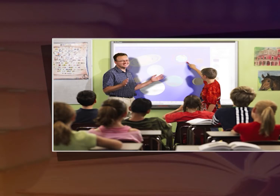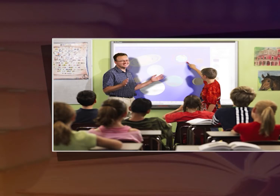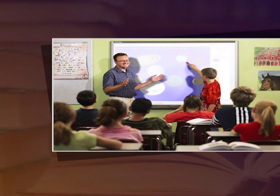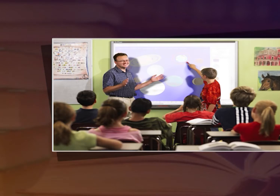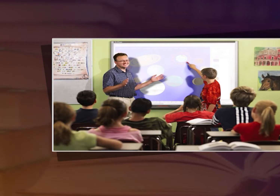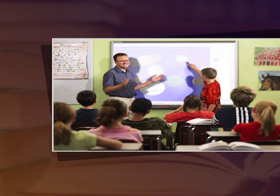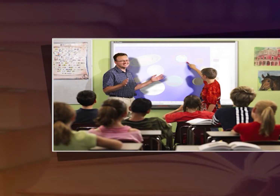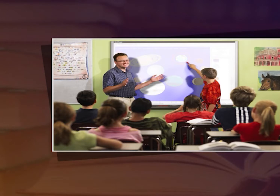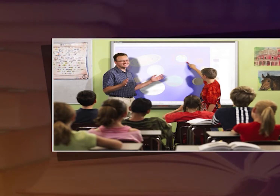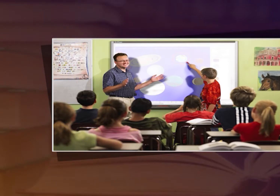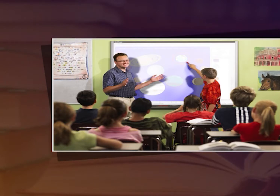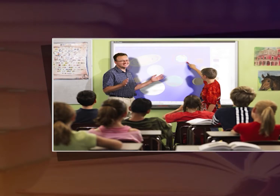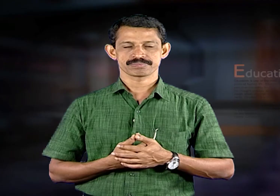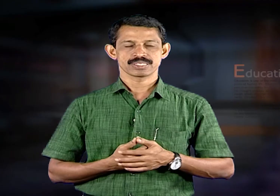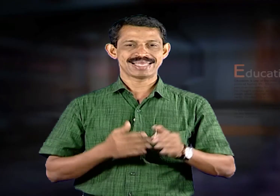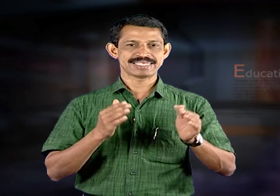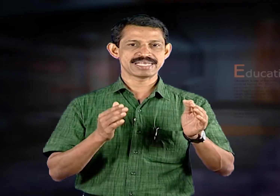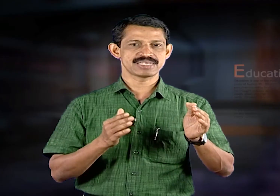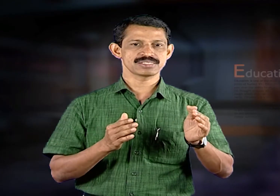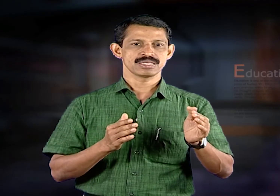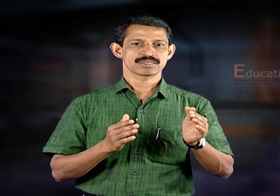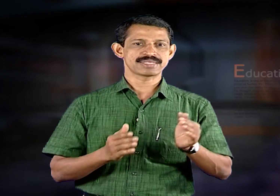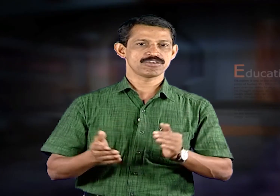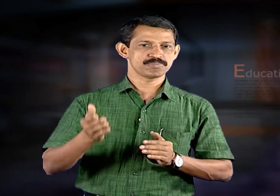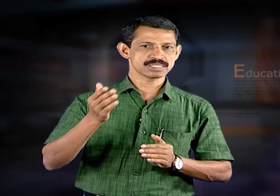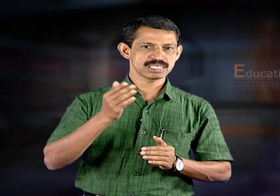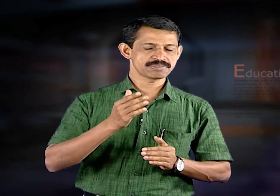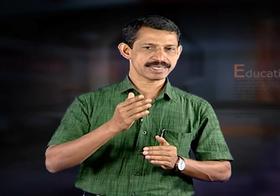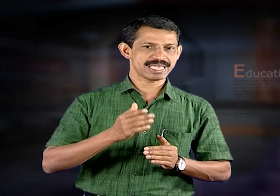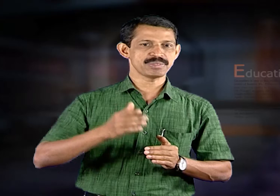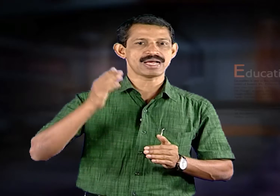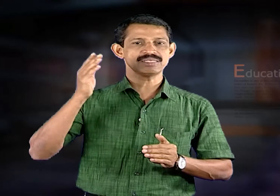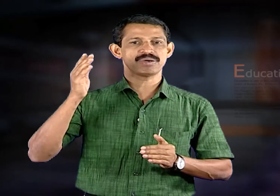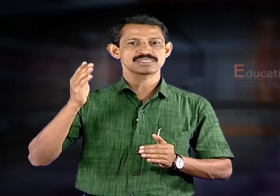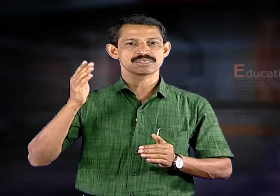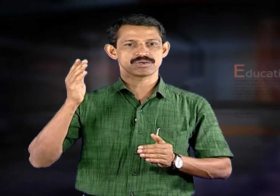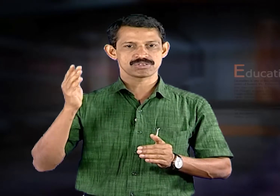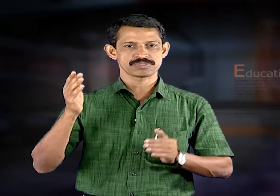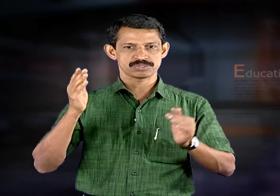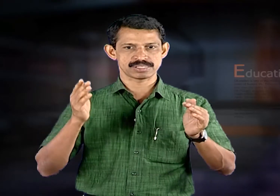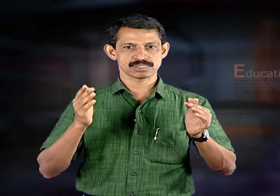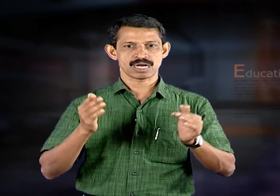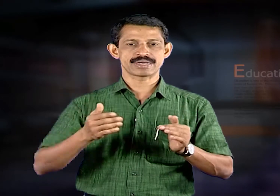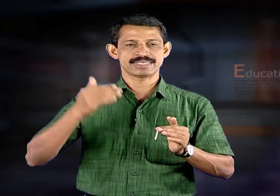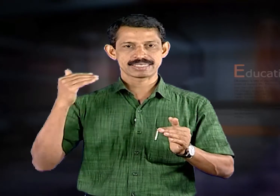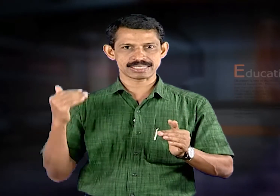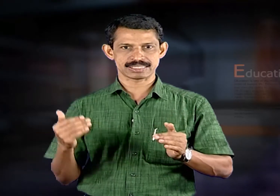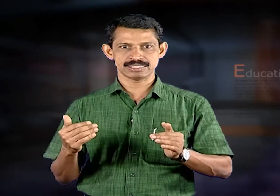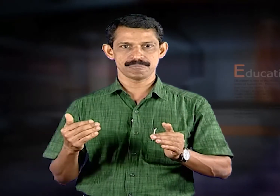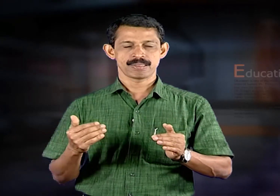the educational process. Allegations that the objectives aimed at the personal growth of students are neglected